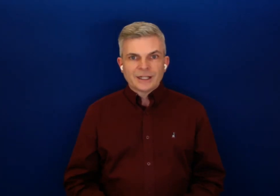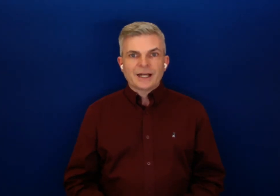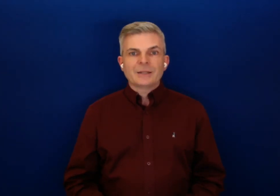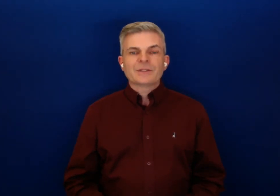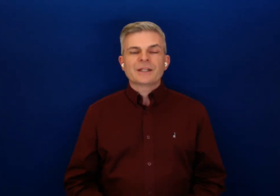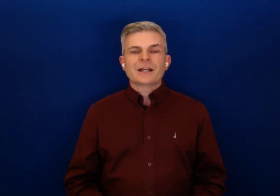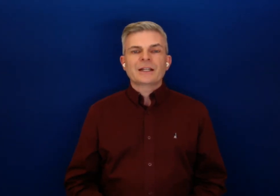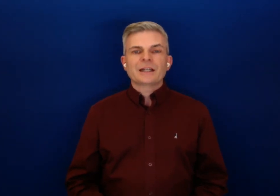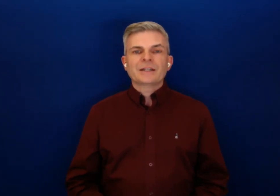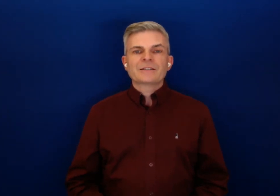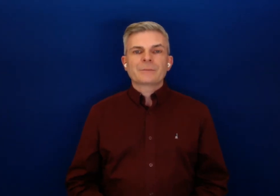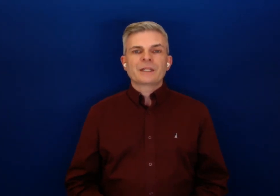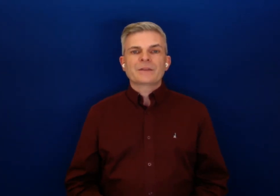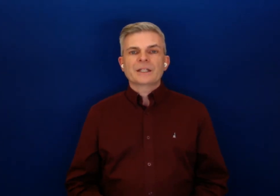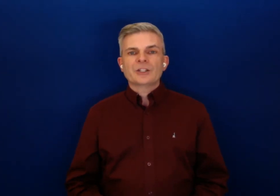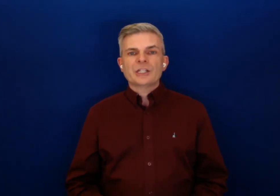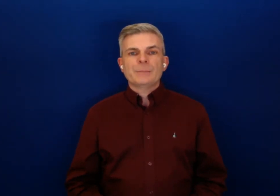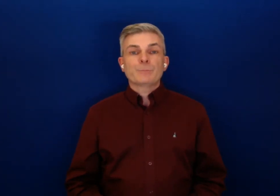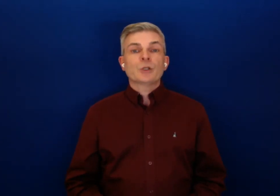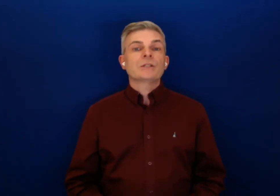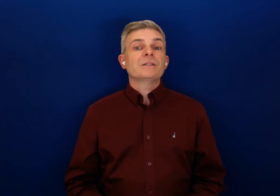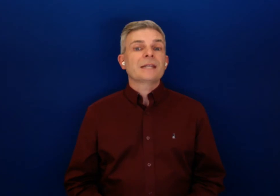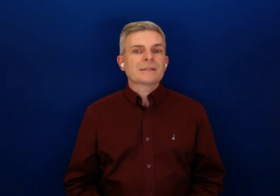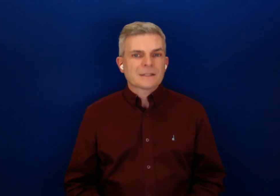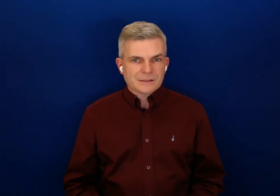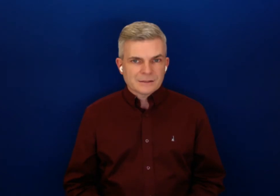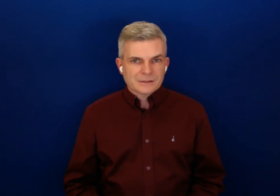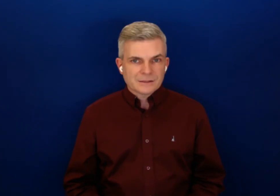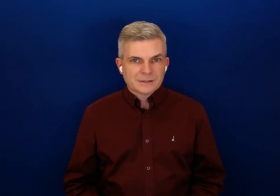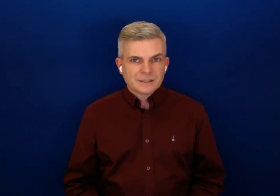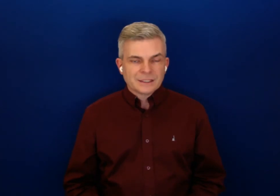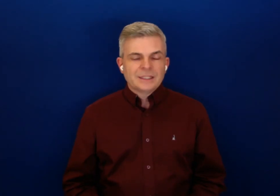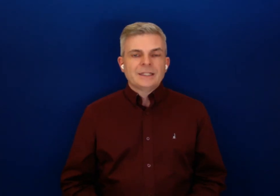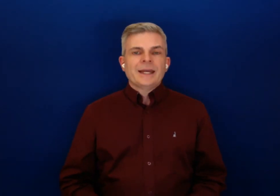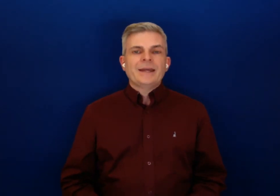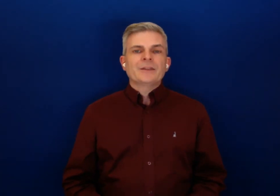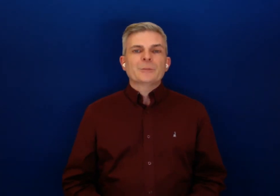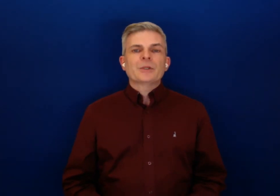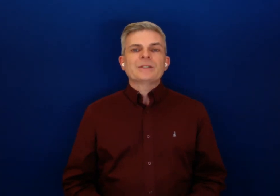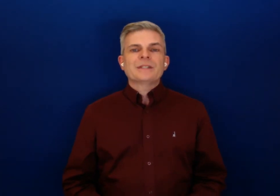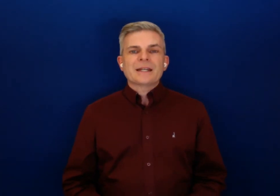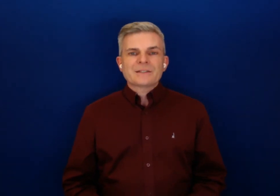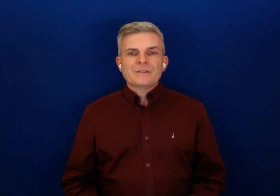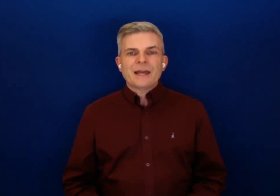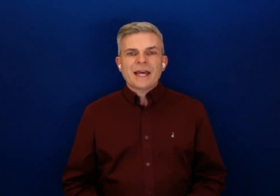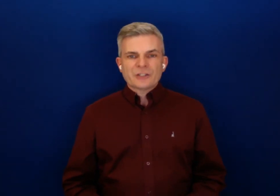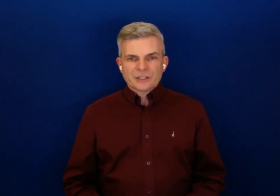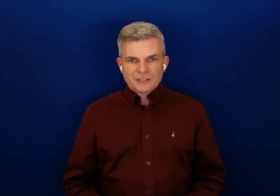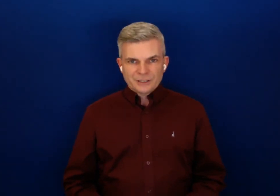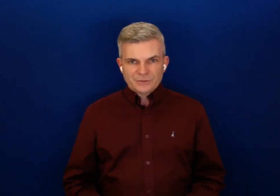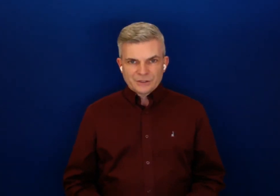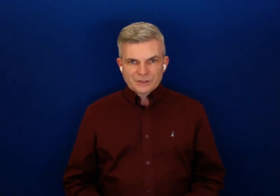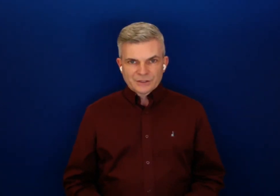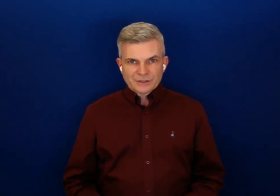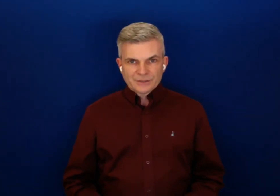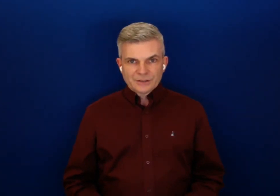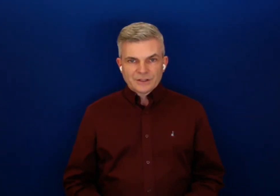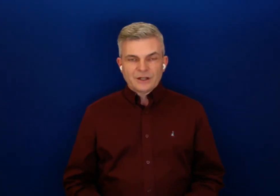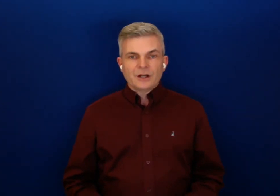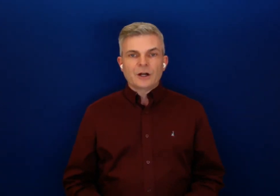I'm saying I like something that she possesses. And the possessive adjectives